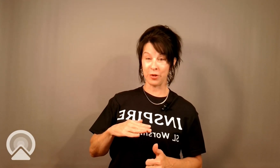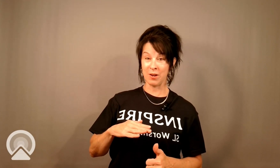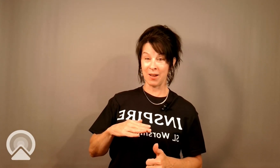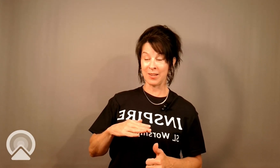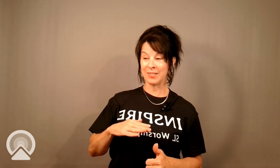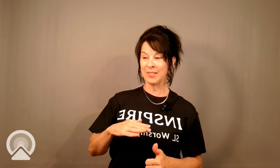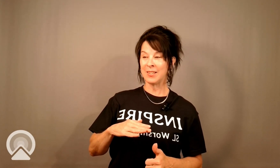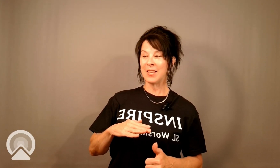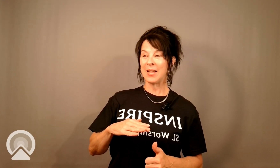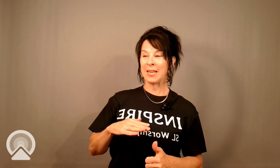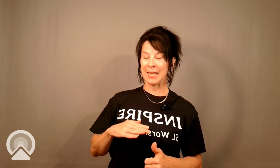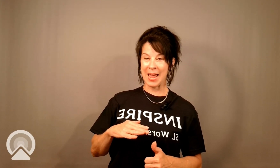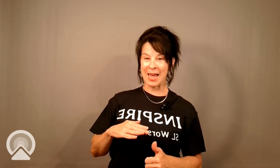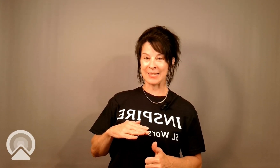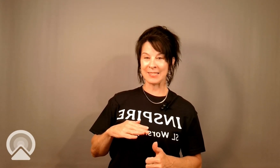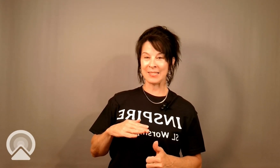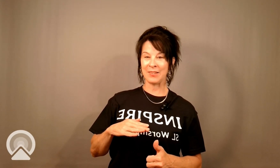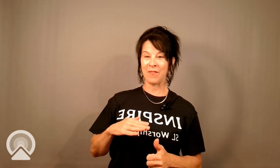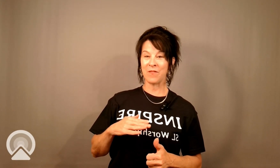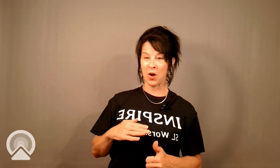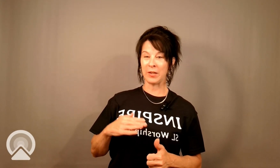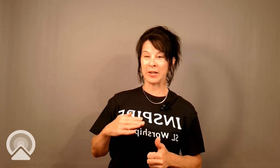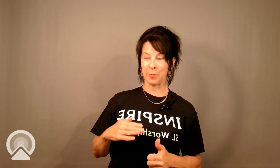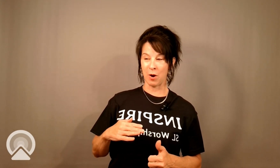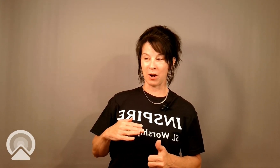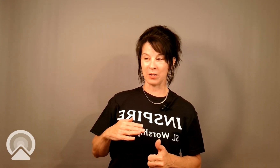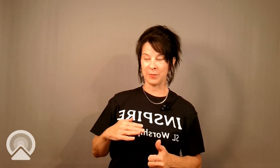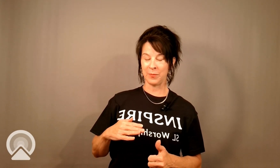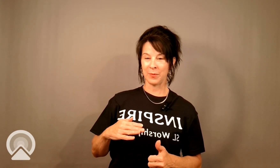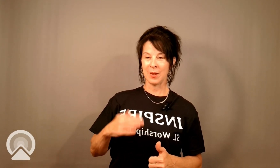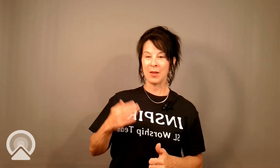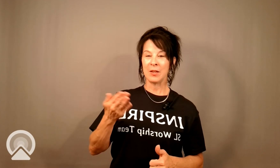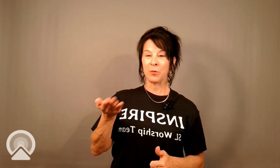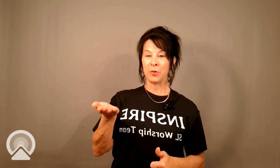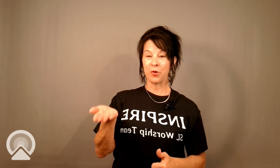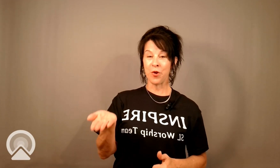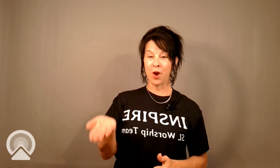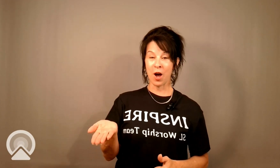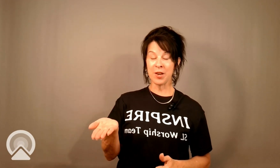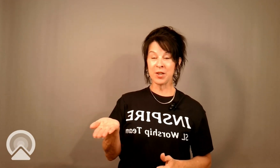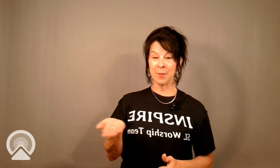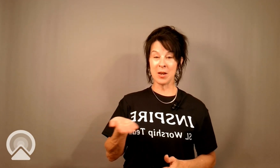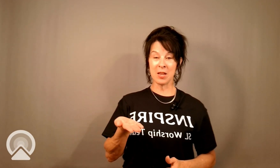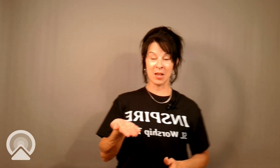not last falling apart. With your non-dominant hand,